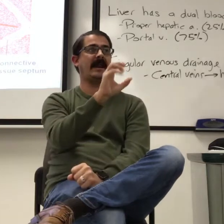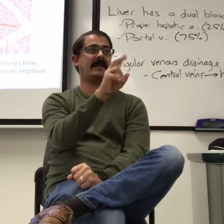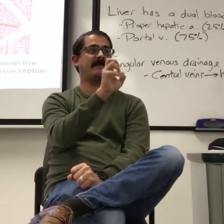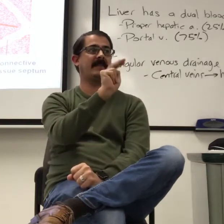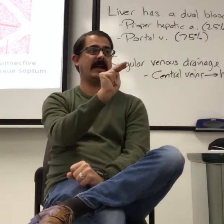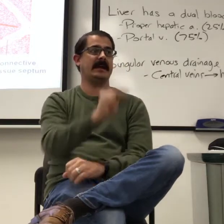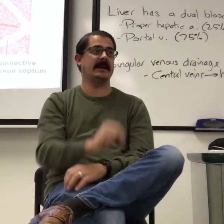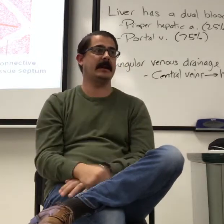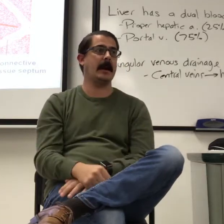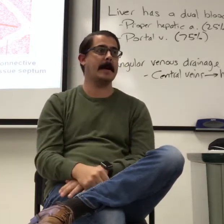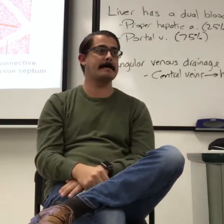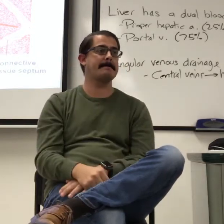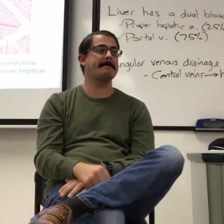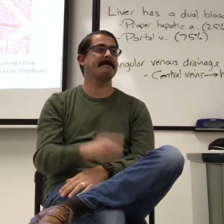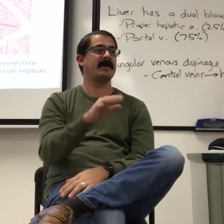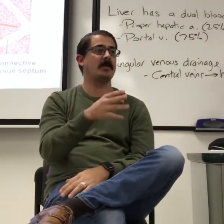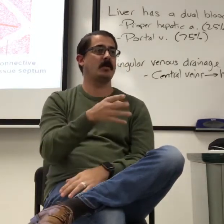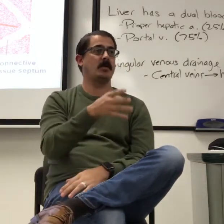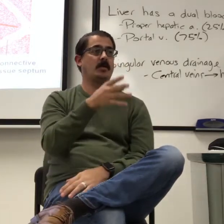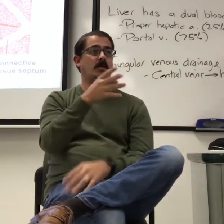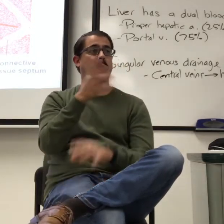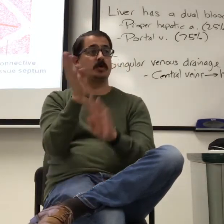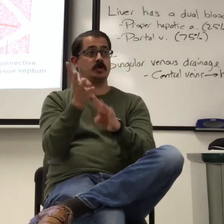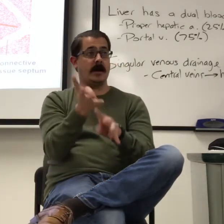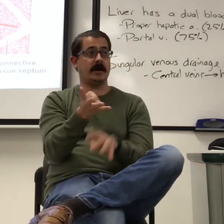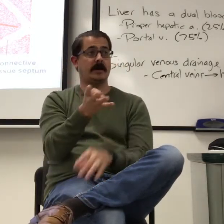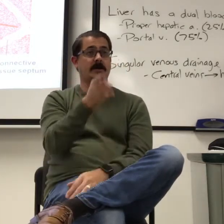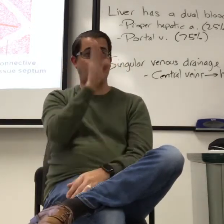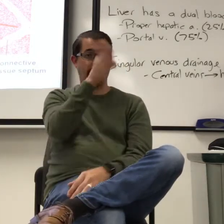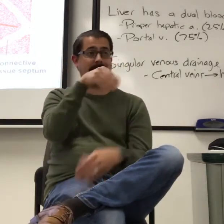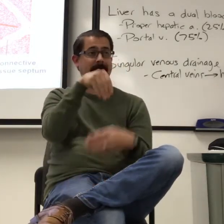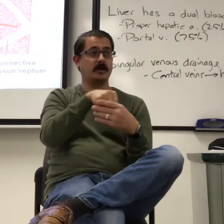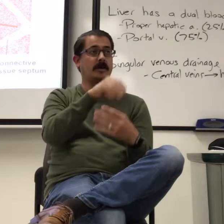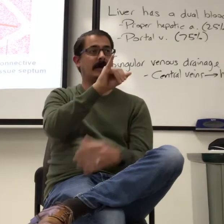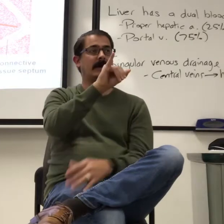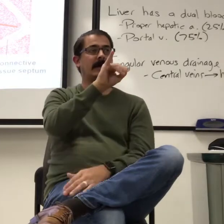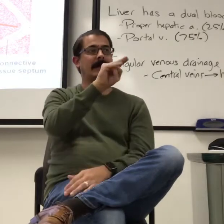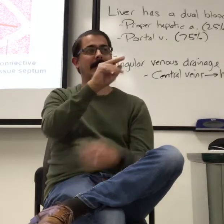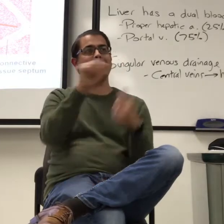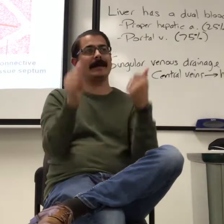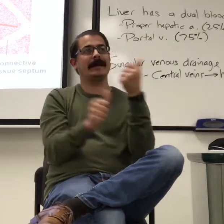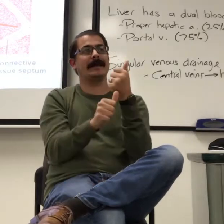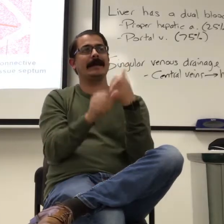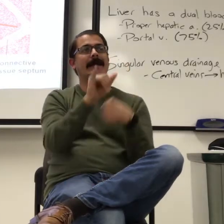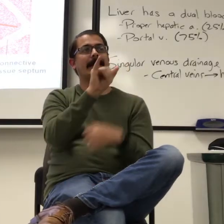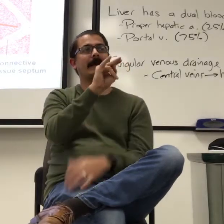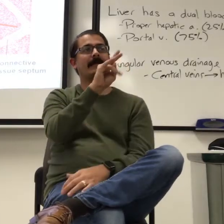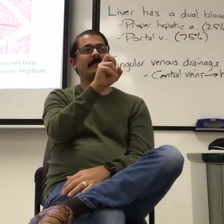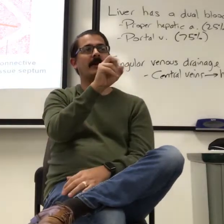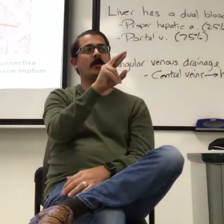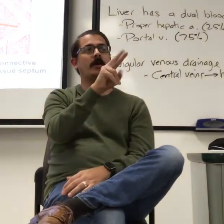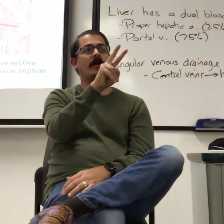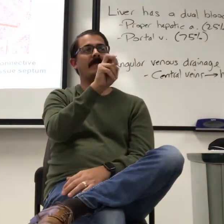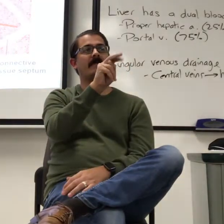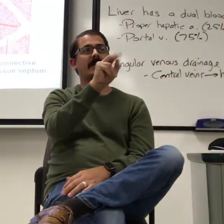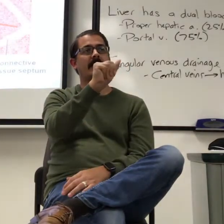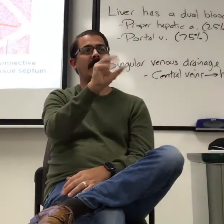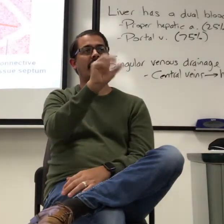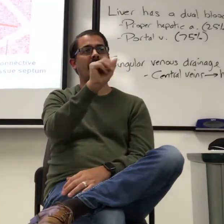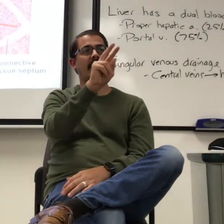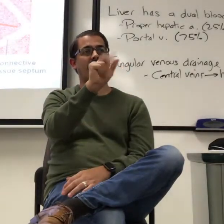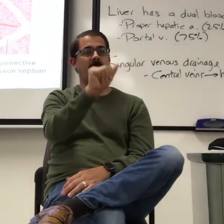And it's the hepatic veins that drain directly into the inferior vena cava, IVC. Okay,